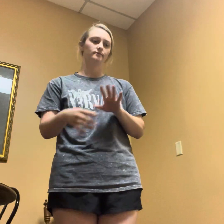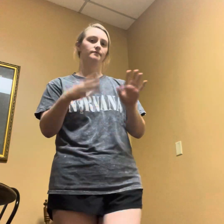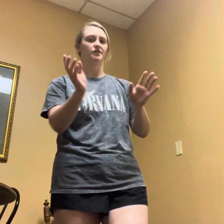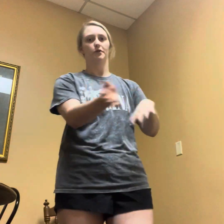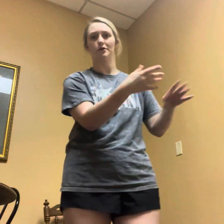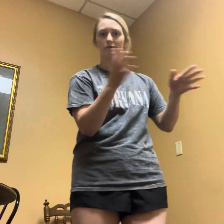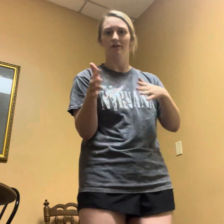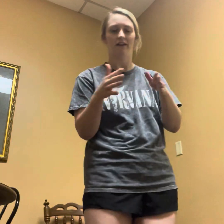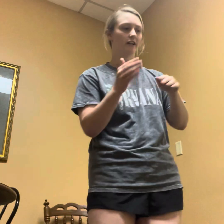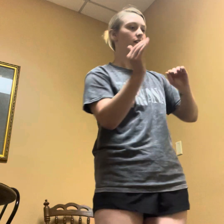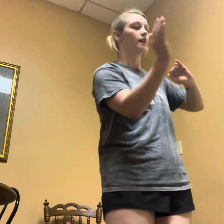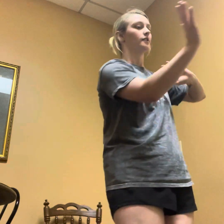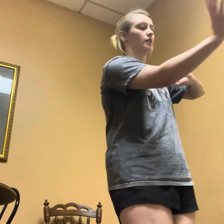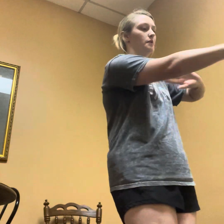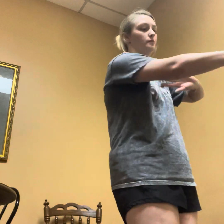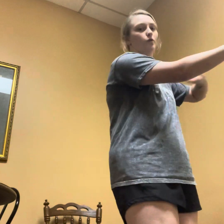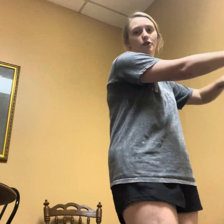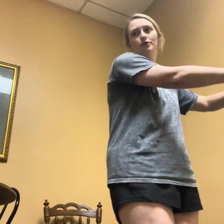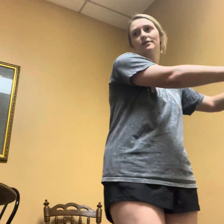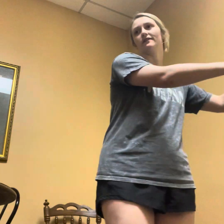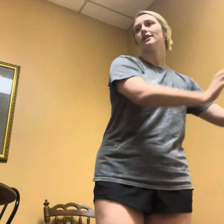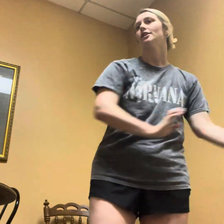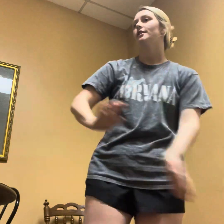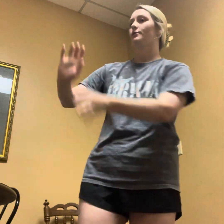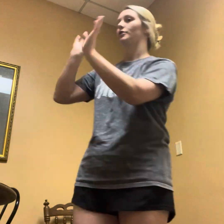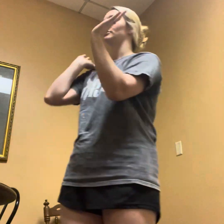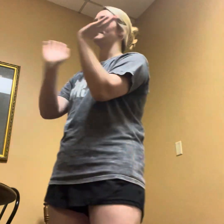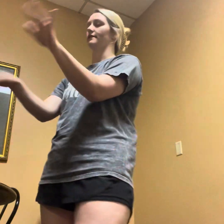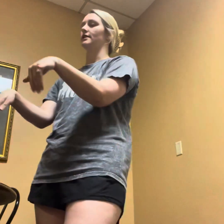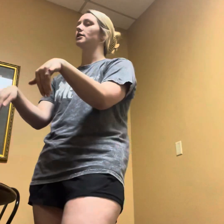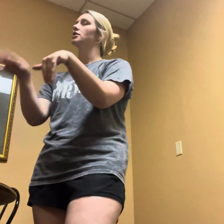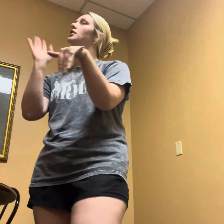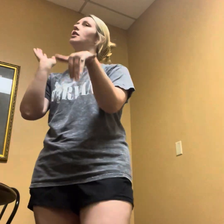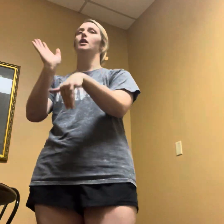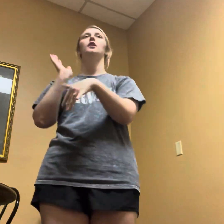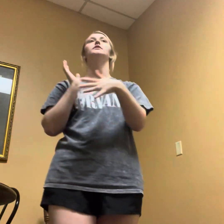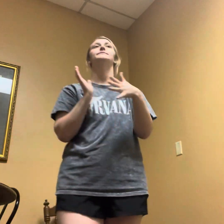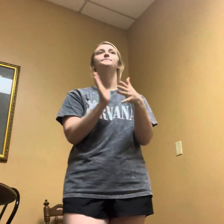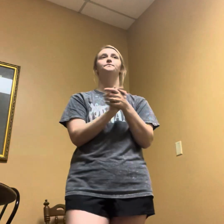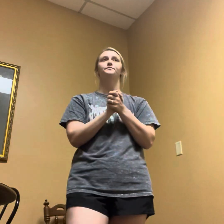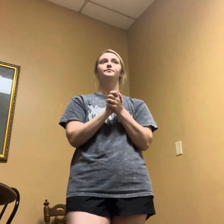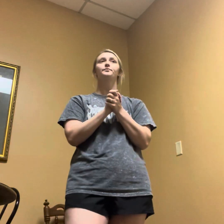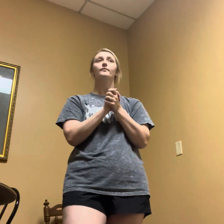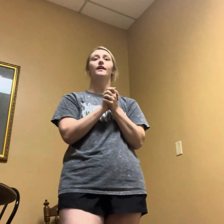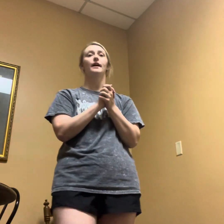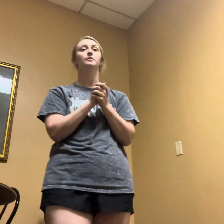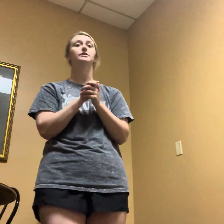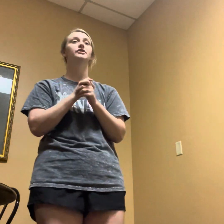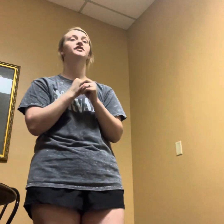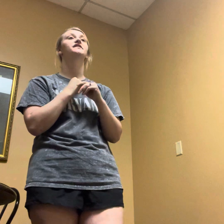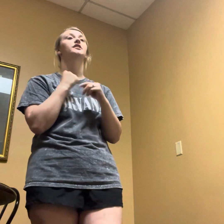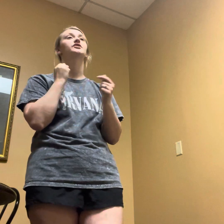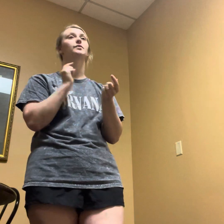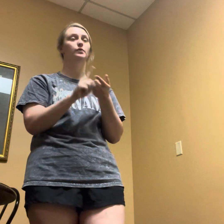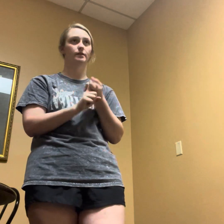So the groups are divided. One group's over here and one group's over here. And now we're going to discuss the rules of the